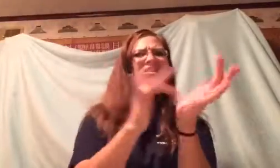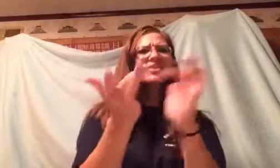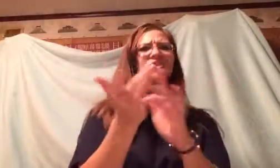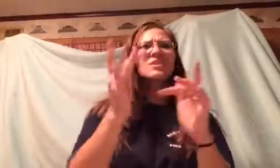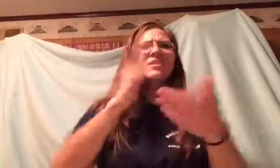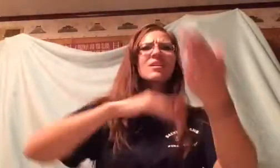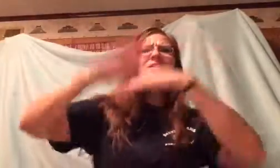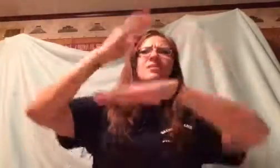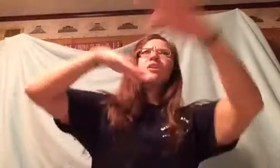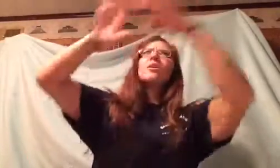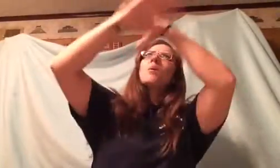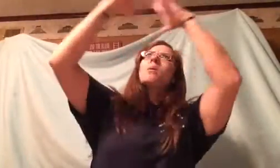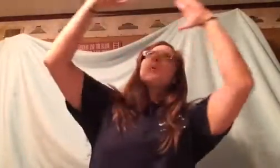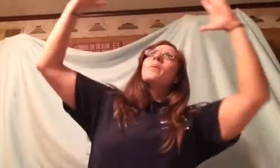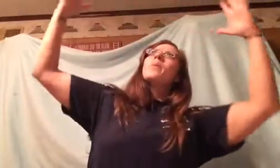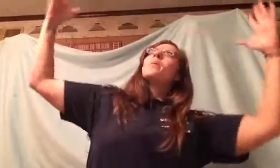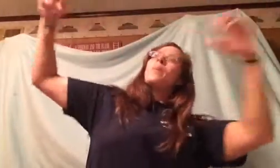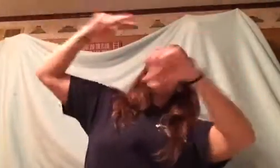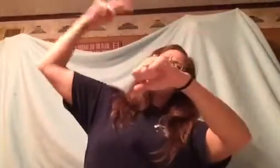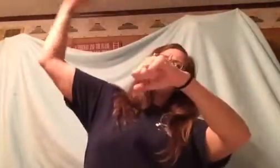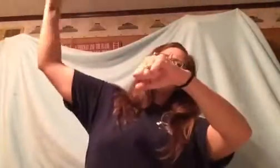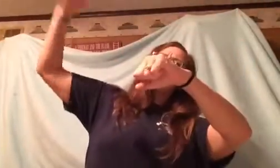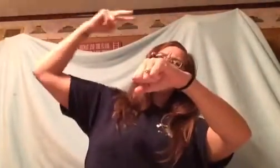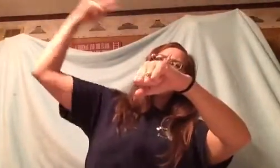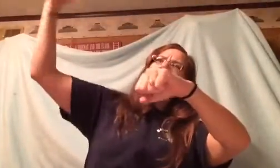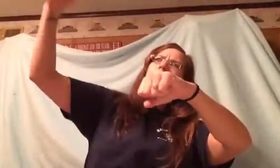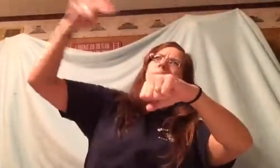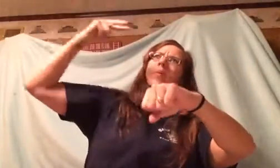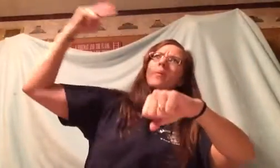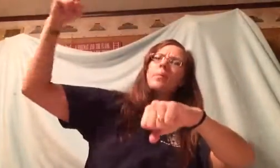That He would leave His place on high